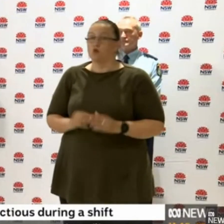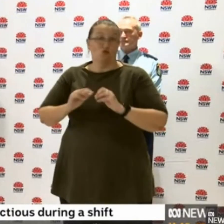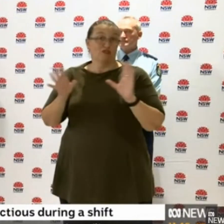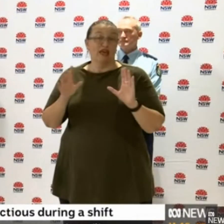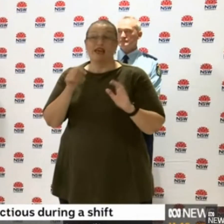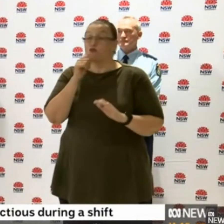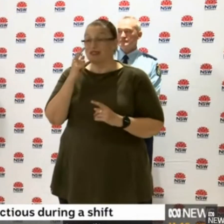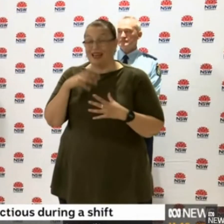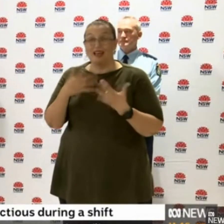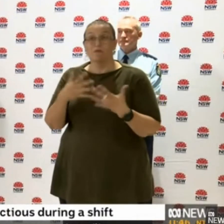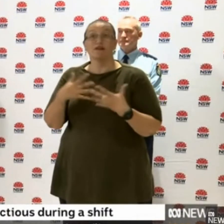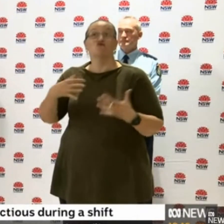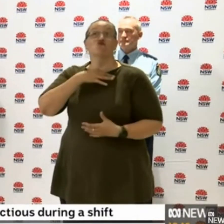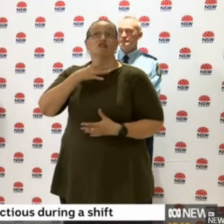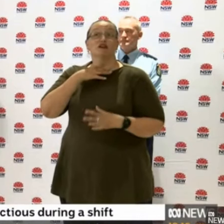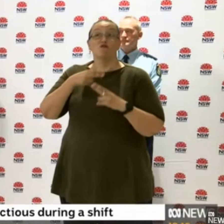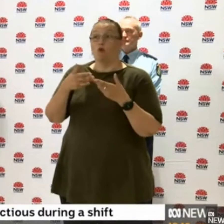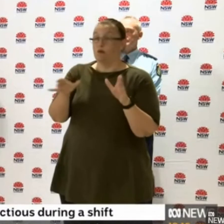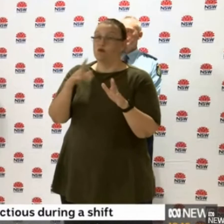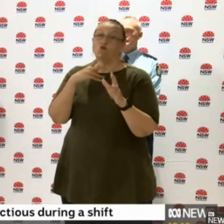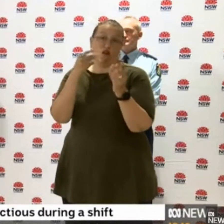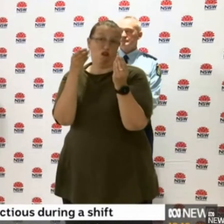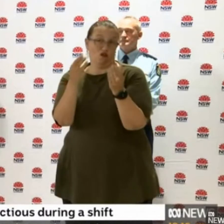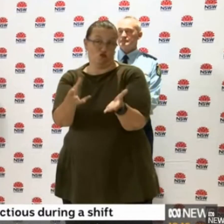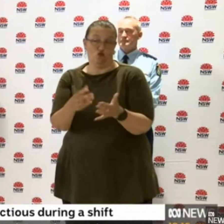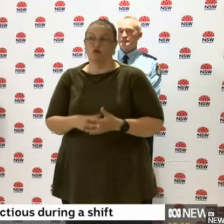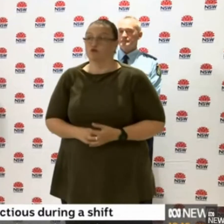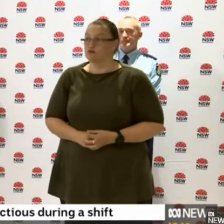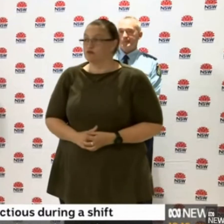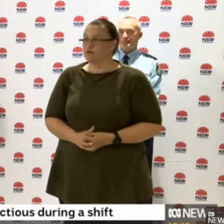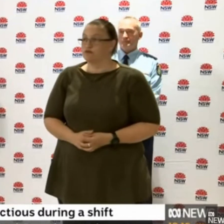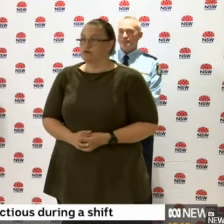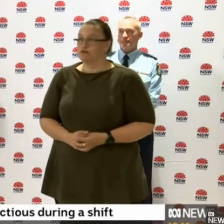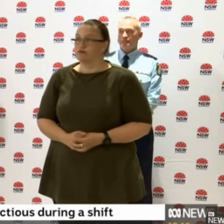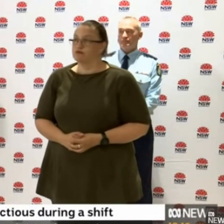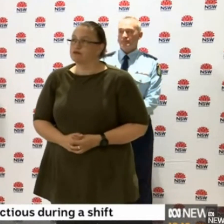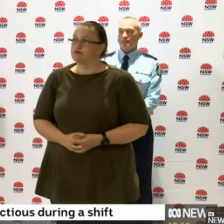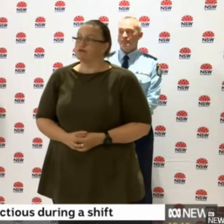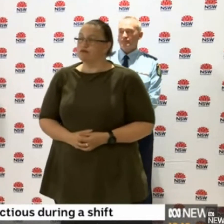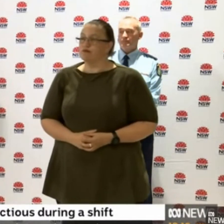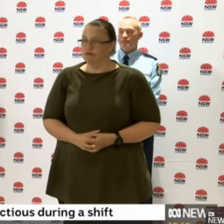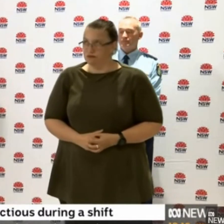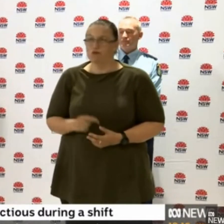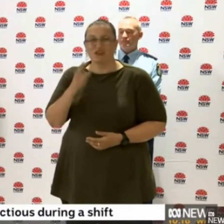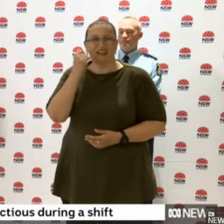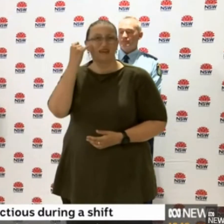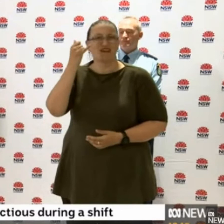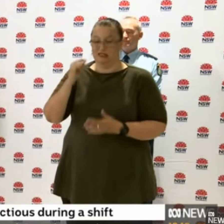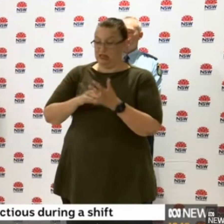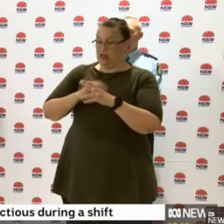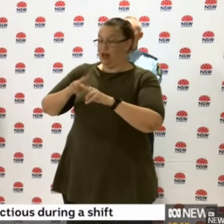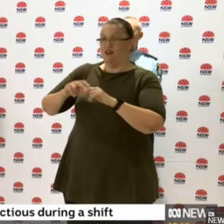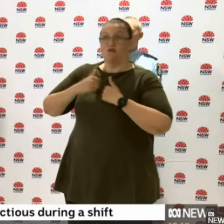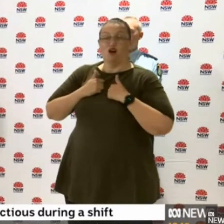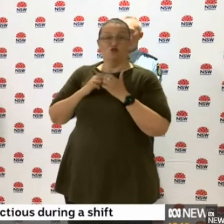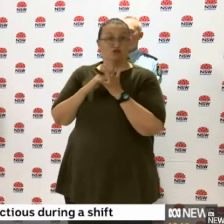alert the public if there's any risk to the public associated with that workplace, but as you can imagine, the staff are just currently